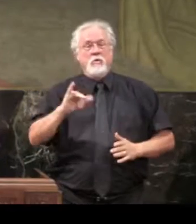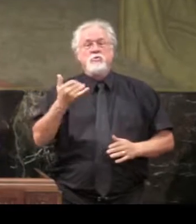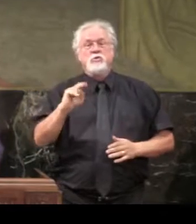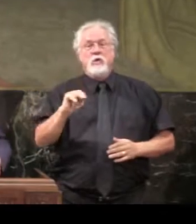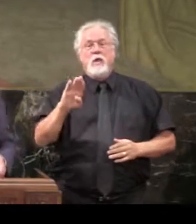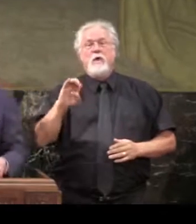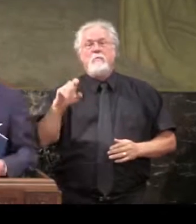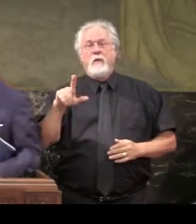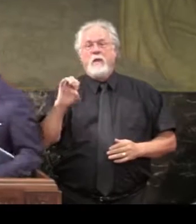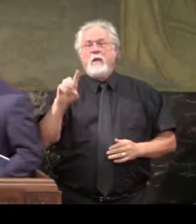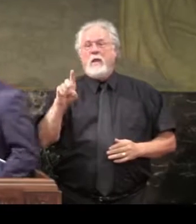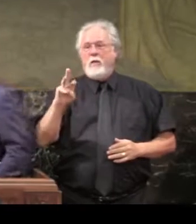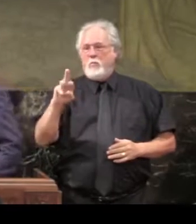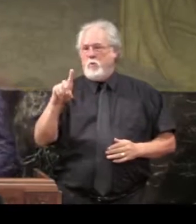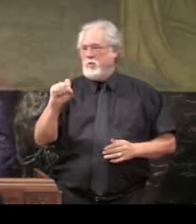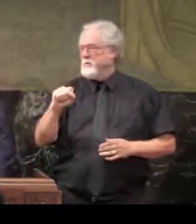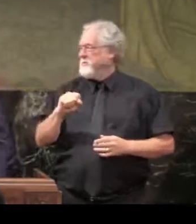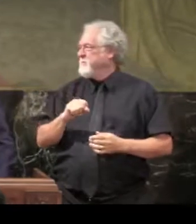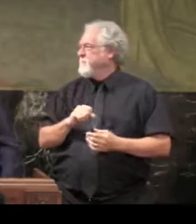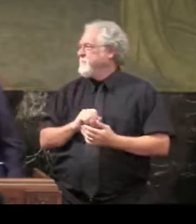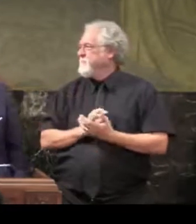Bel Edwards. Thank you